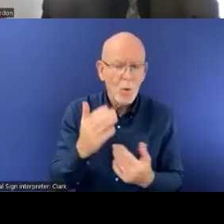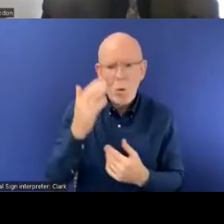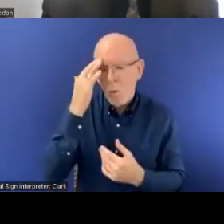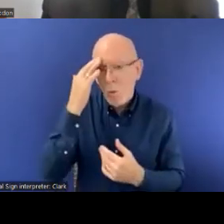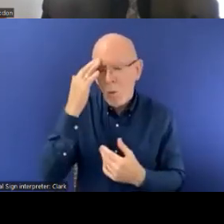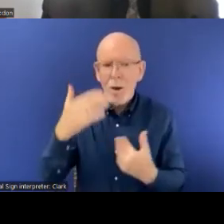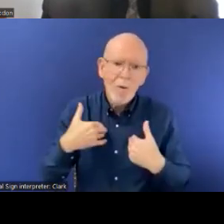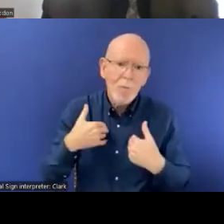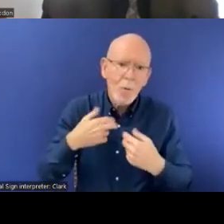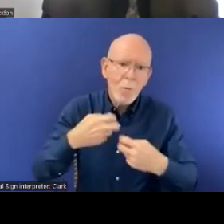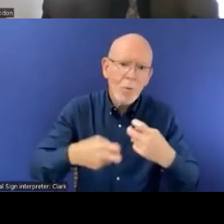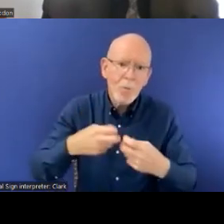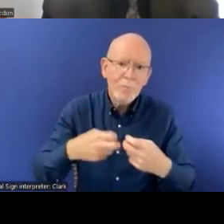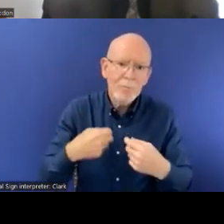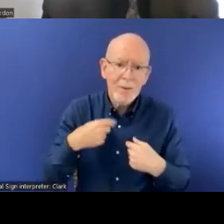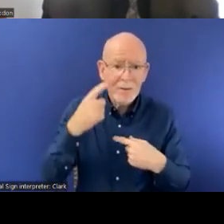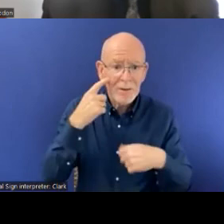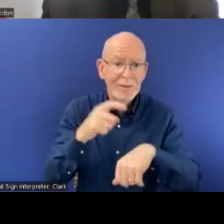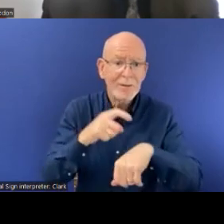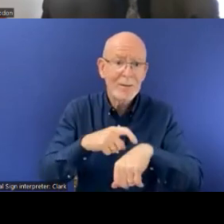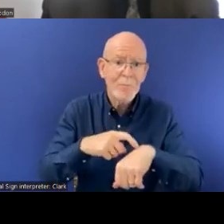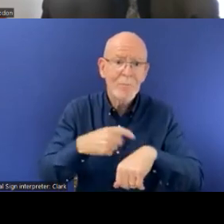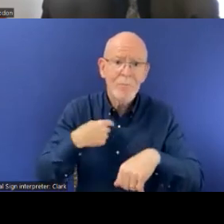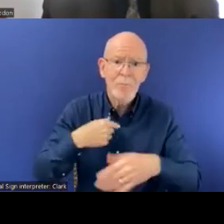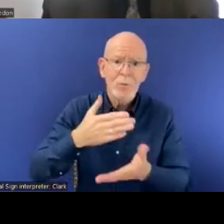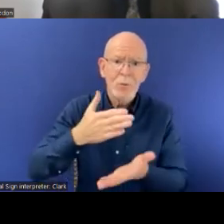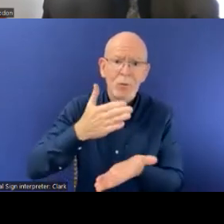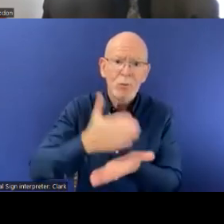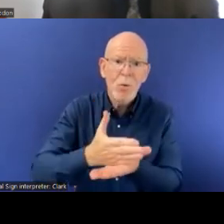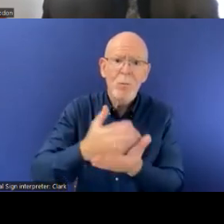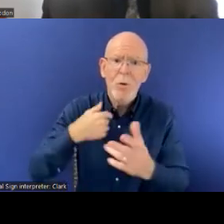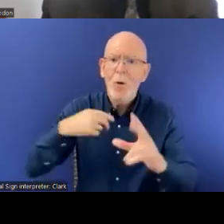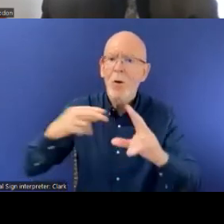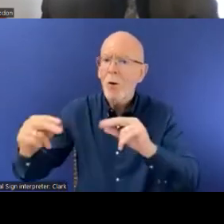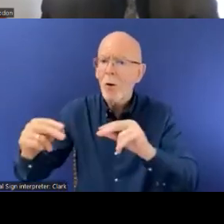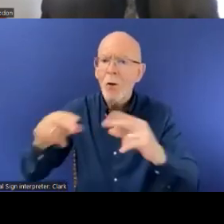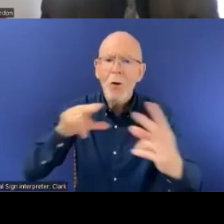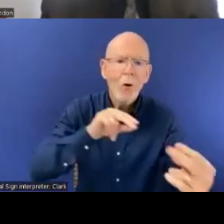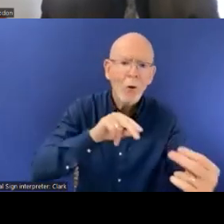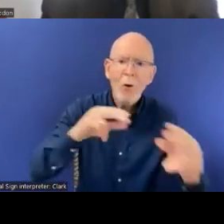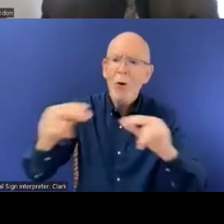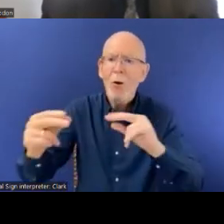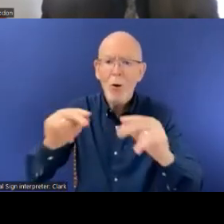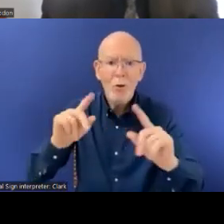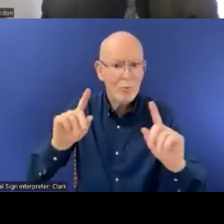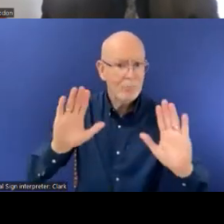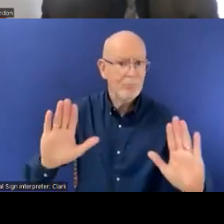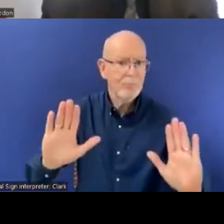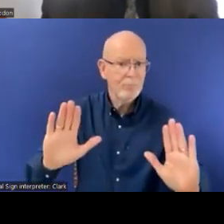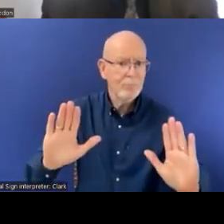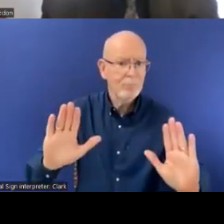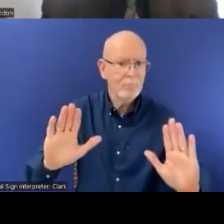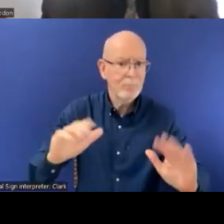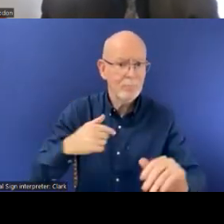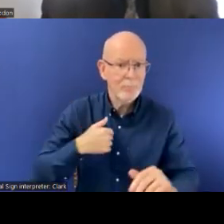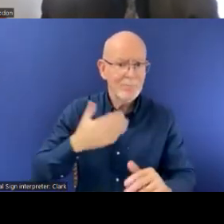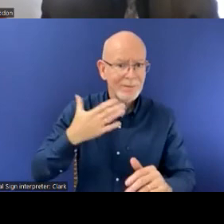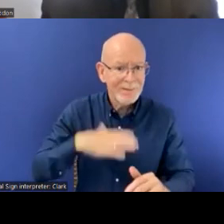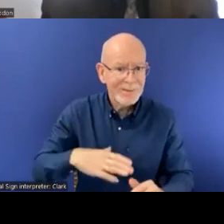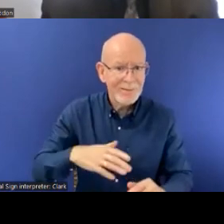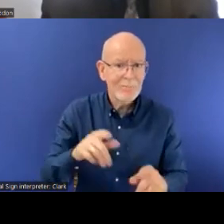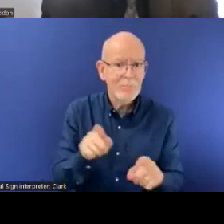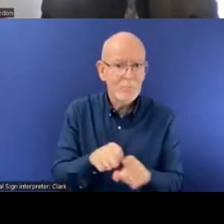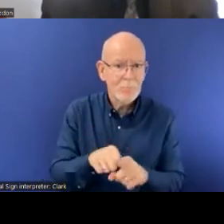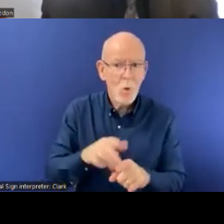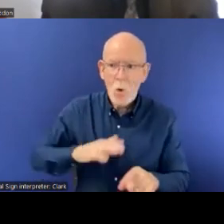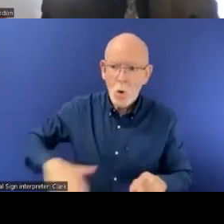and showing it to the world. Right. So on that, and we talk about sort of really raising the bar, talking to the world. Quentin, here's